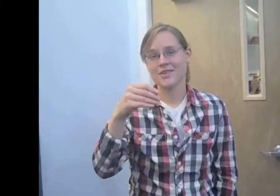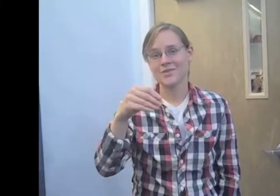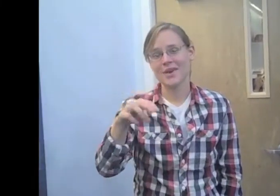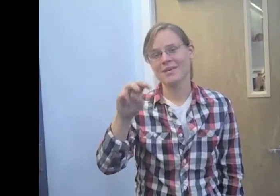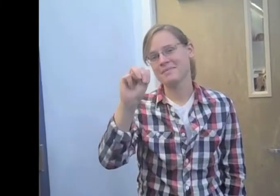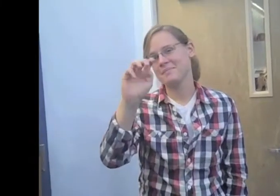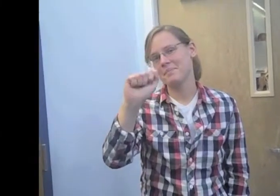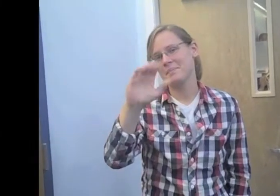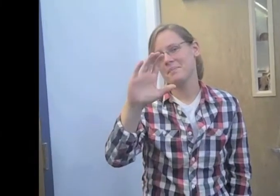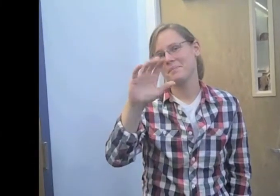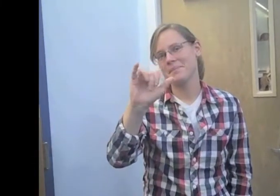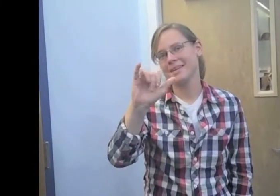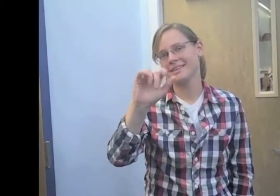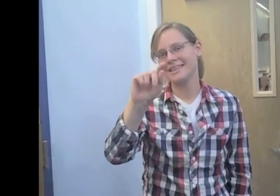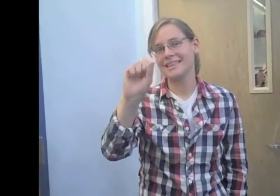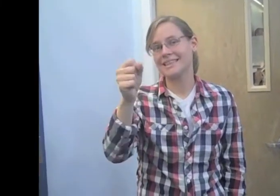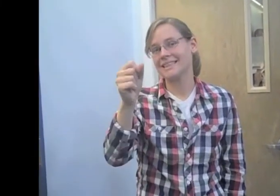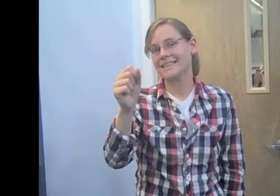Oh, the first store? Macy's.